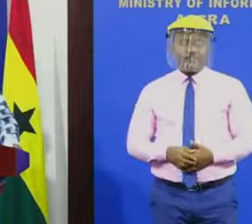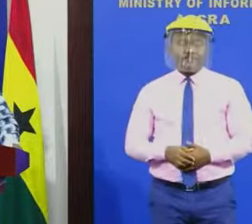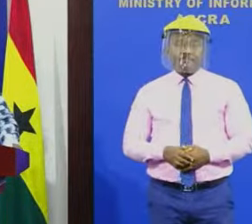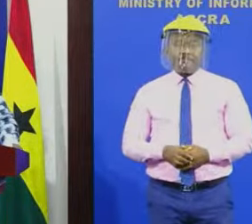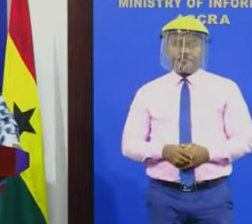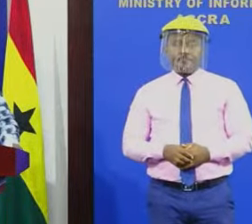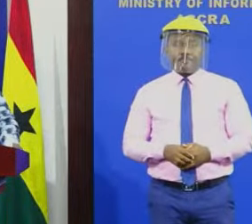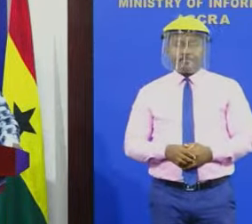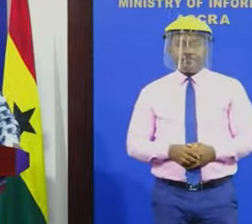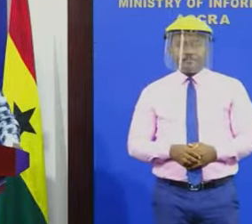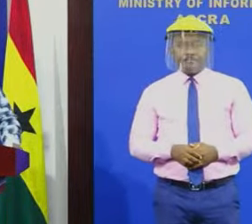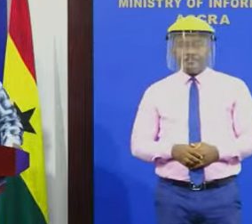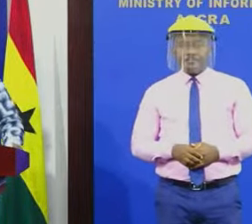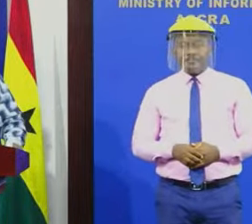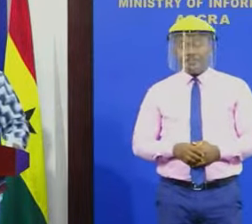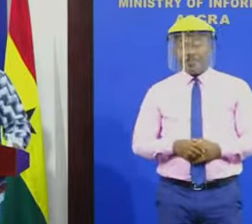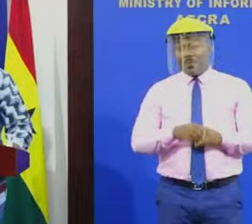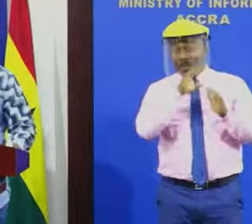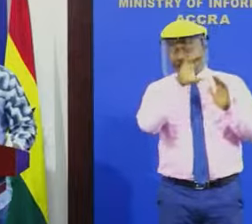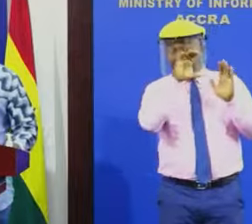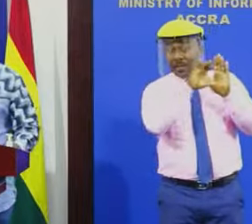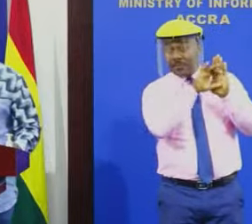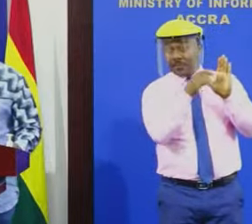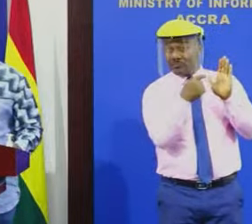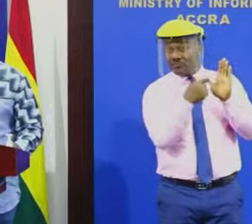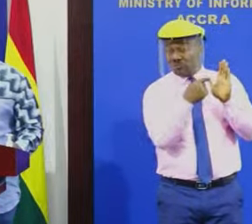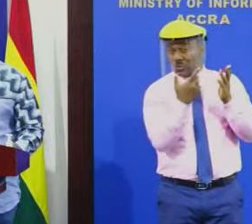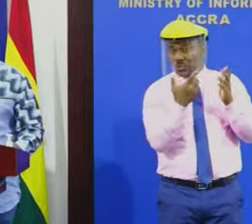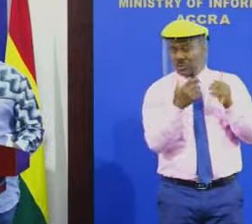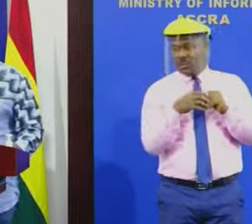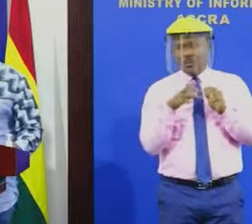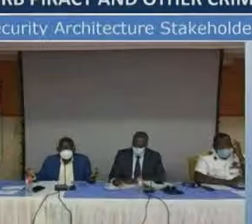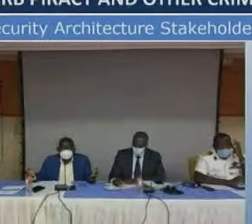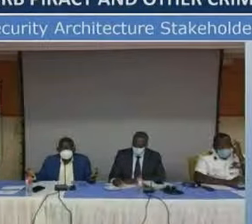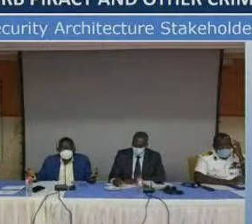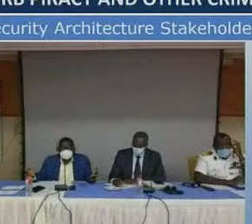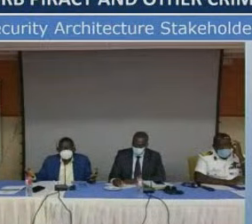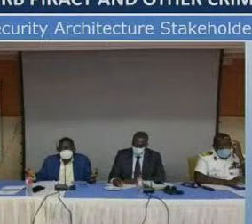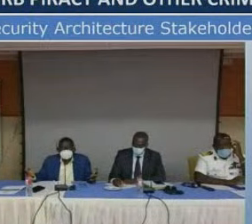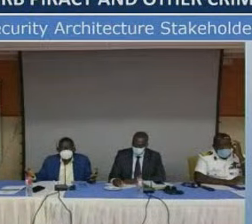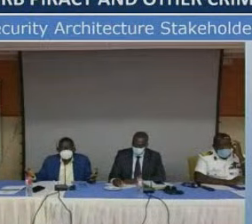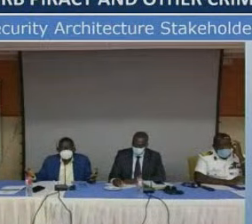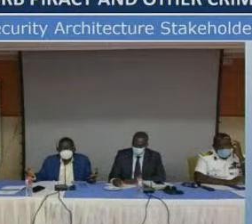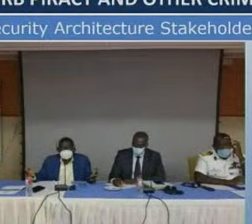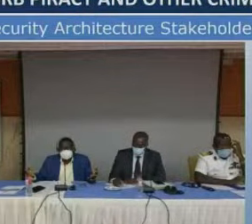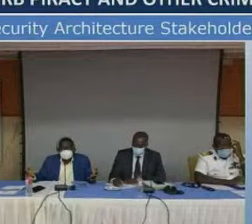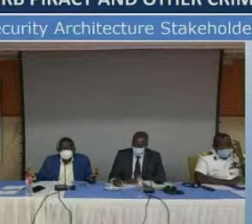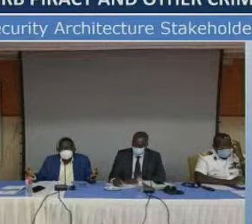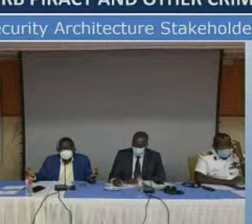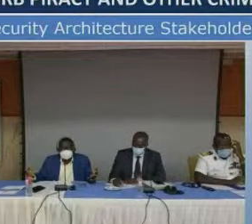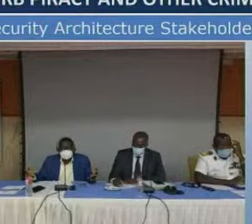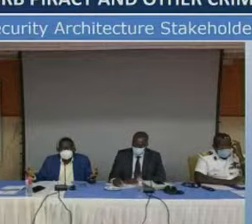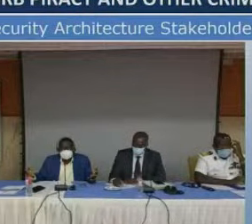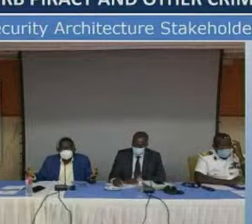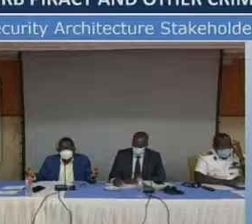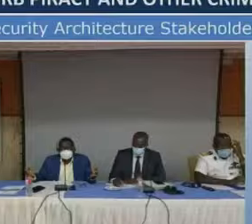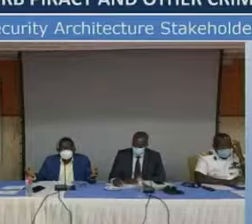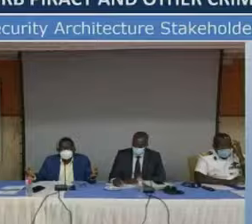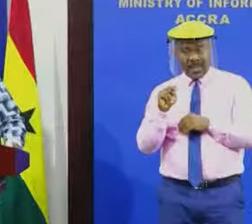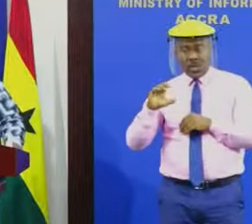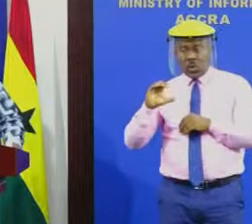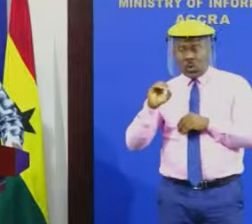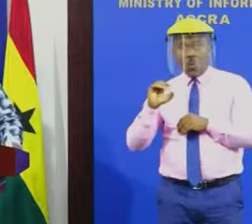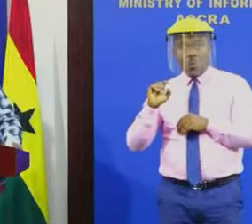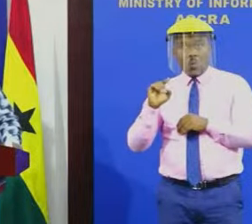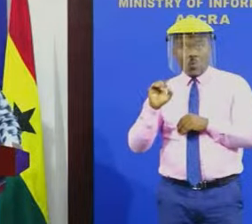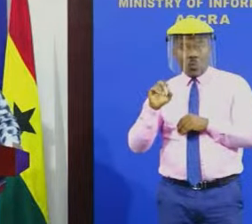And then the last picture there shows the meeting that was held in Cotonou to fashion out